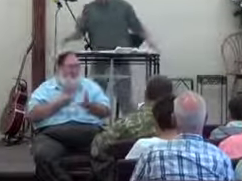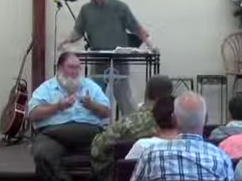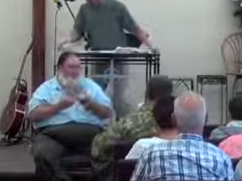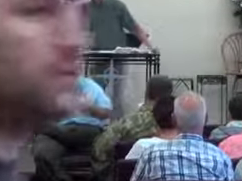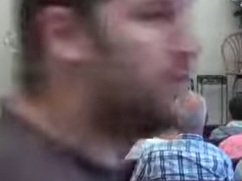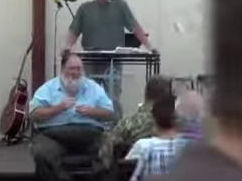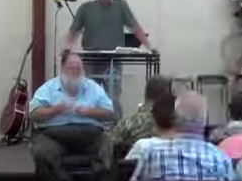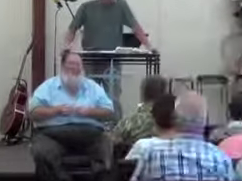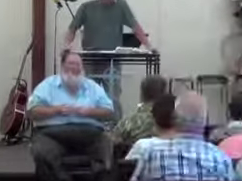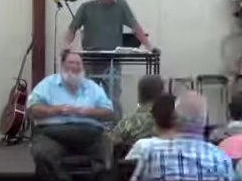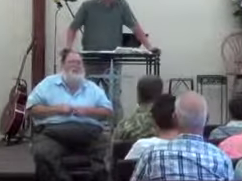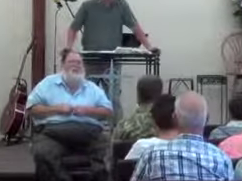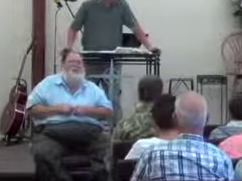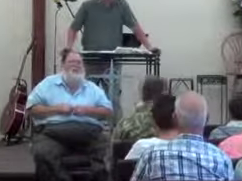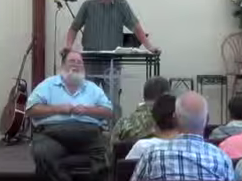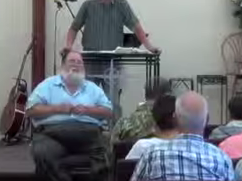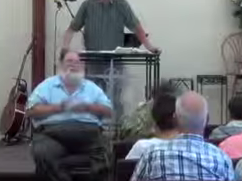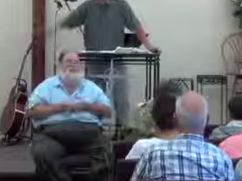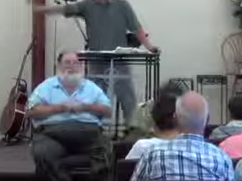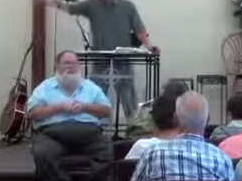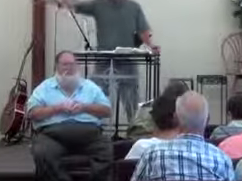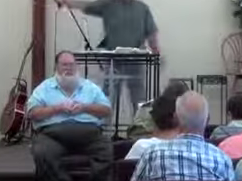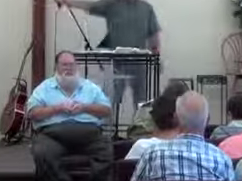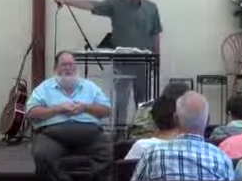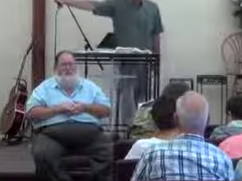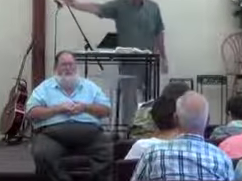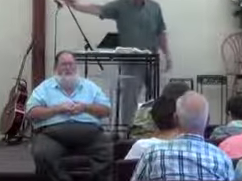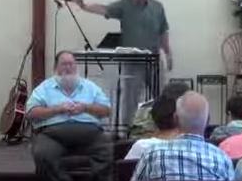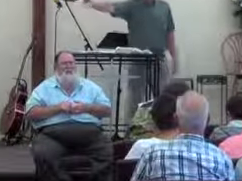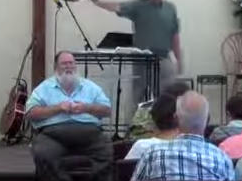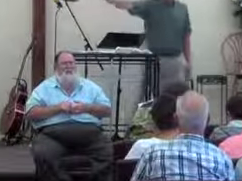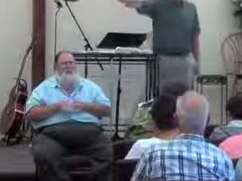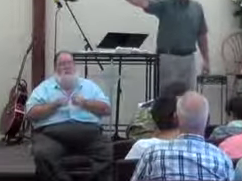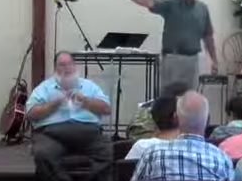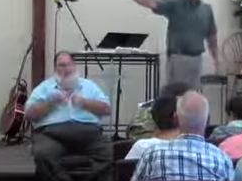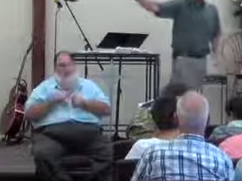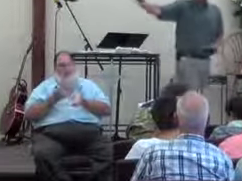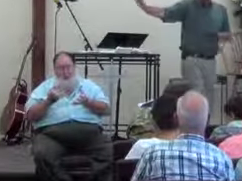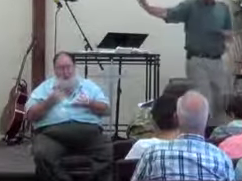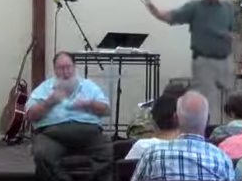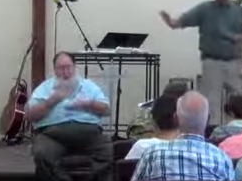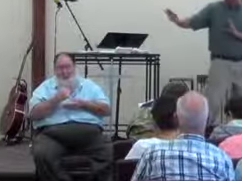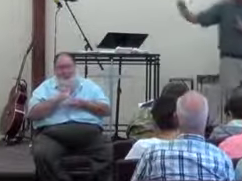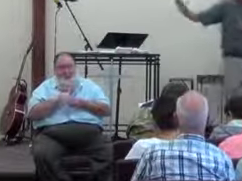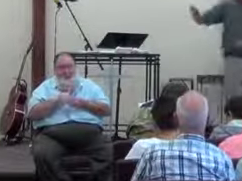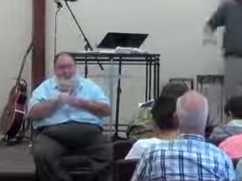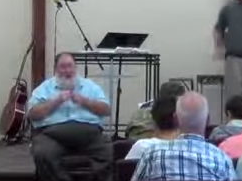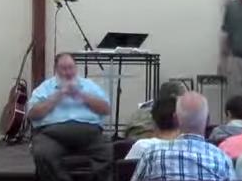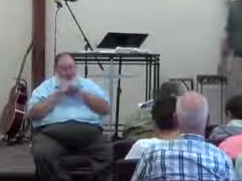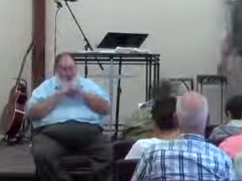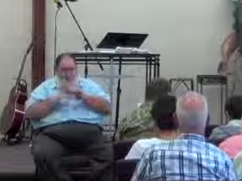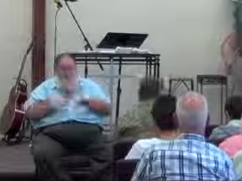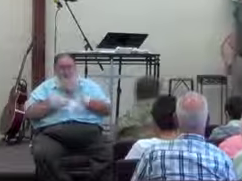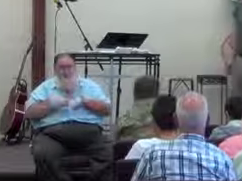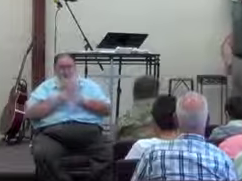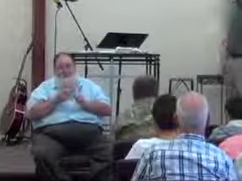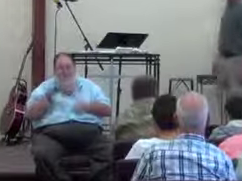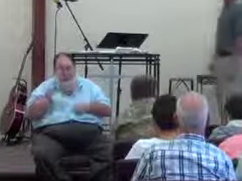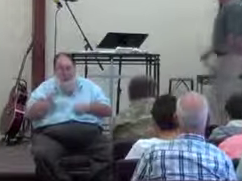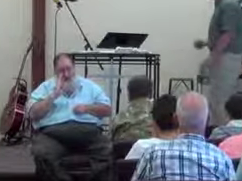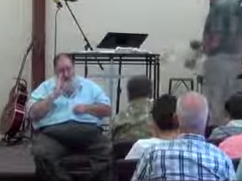for us to grow and get even closer to God, but we want to keep them at arm's length. So, you know, we can live our own life and do our